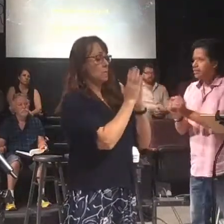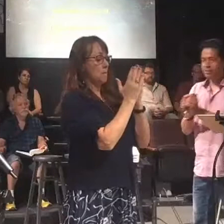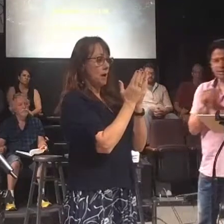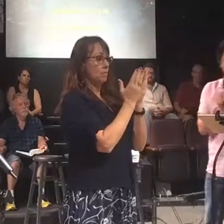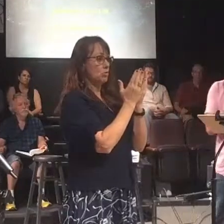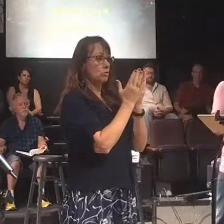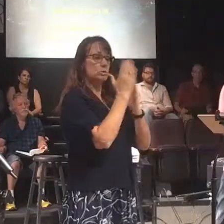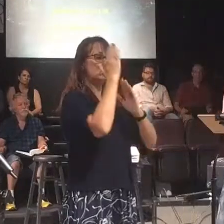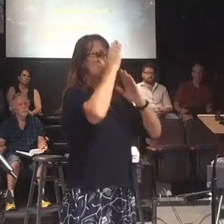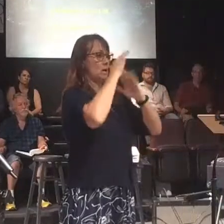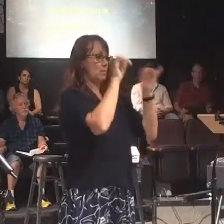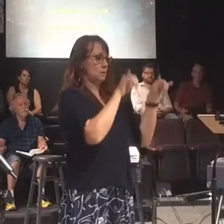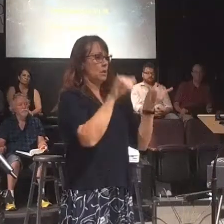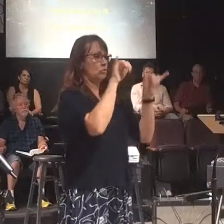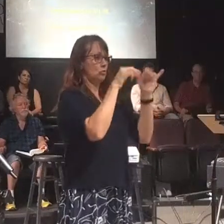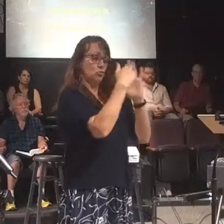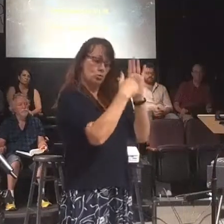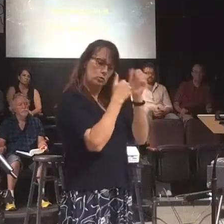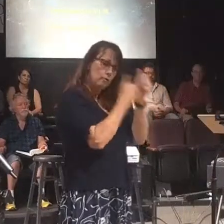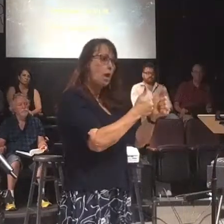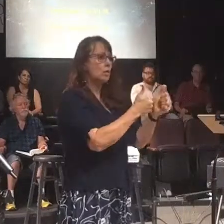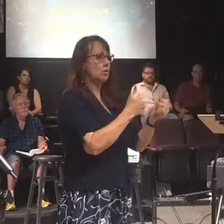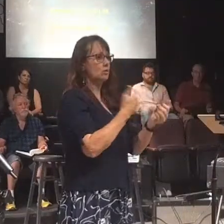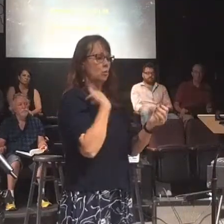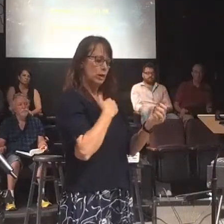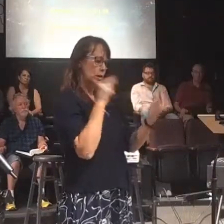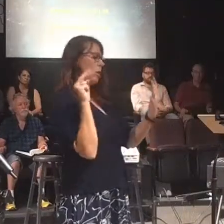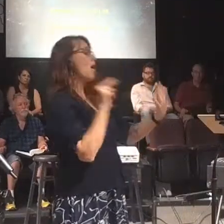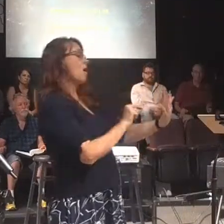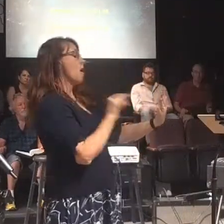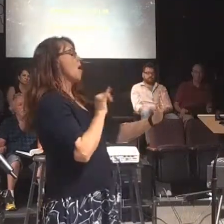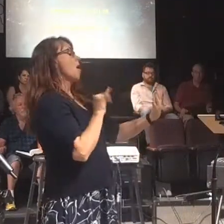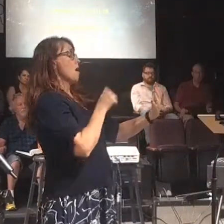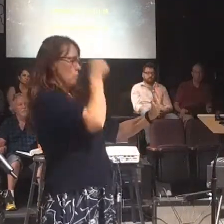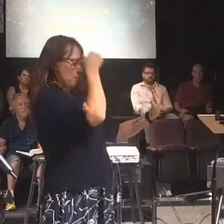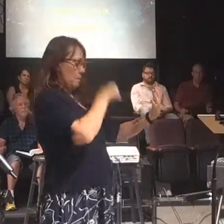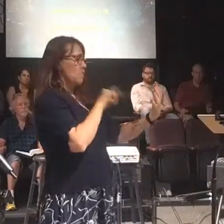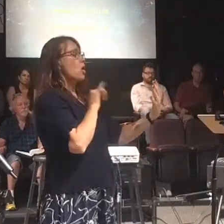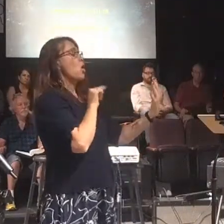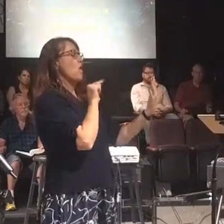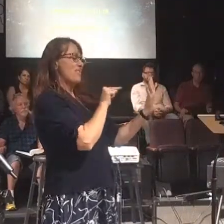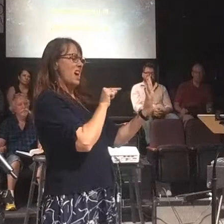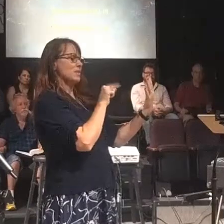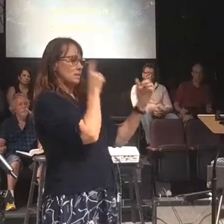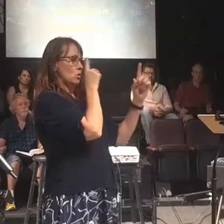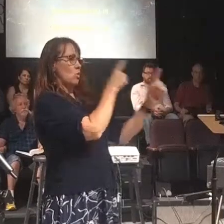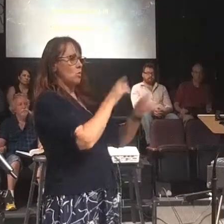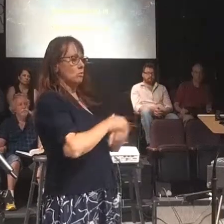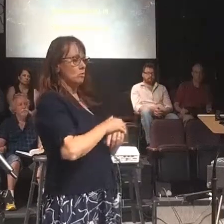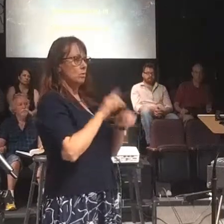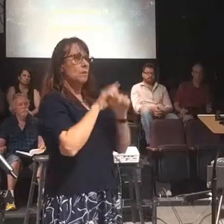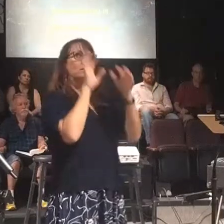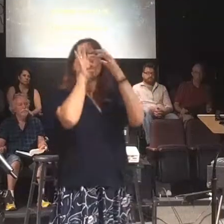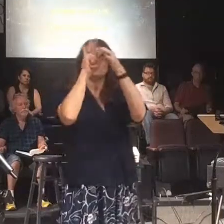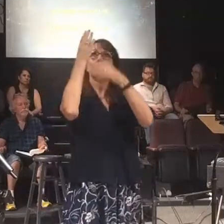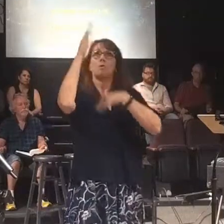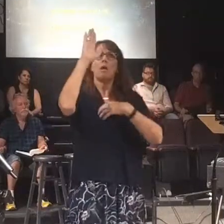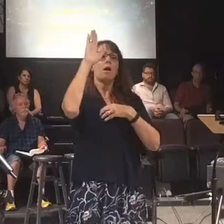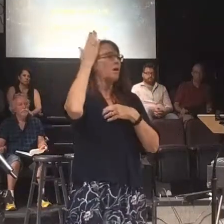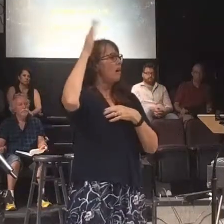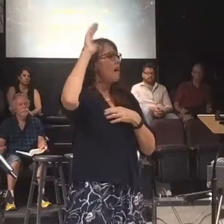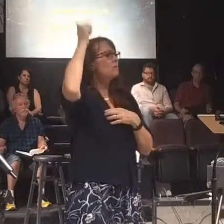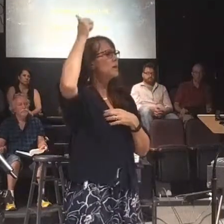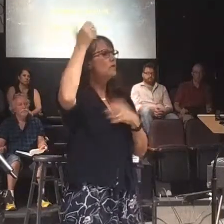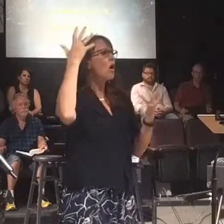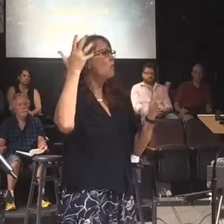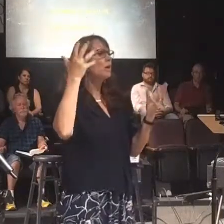the standard that is higher than our own. It's a beautiful thing. But with our relationship with God, God is already all in.